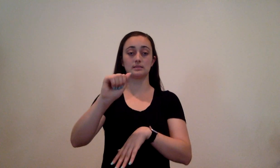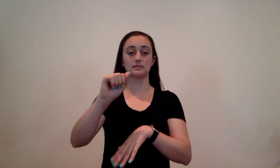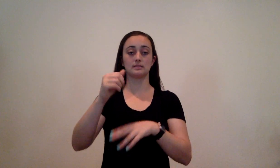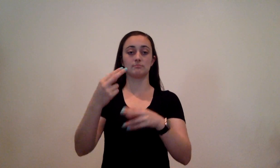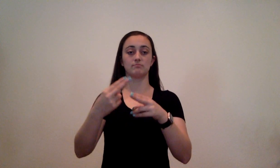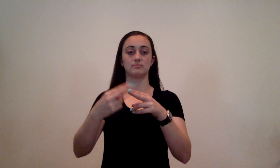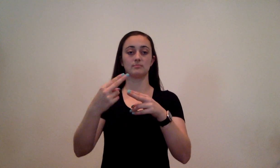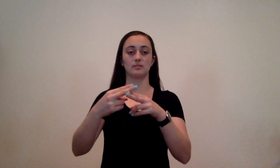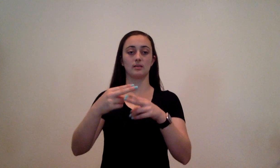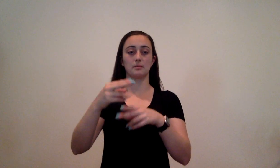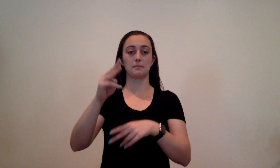Basin.